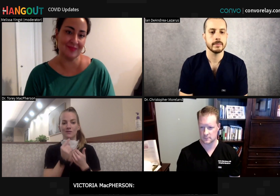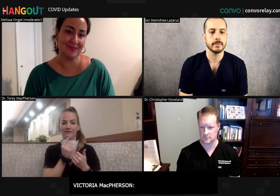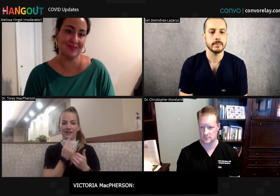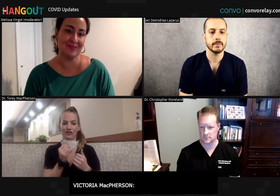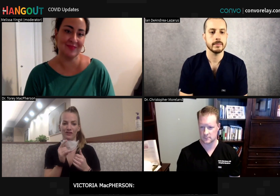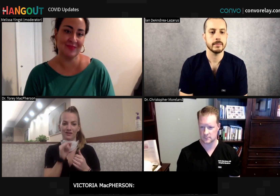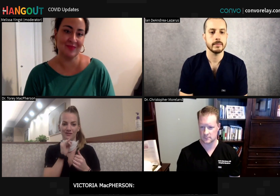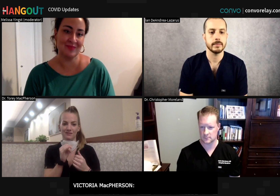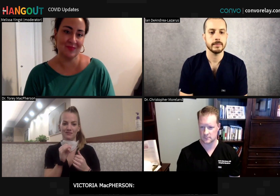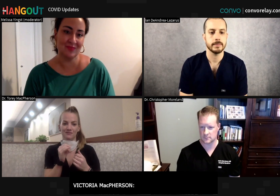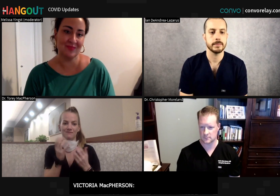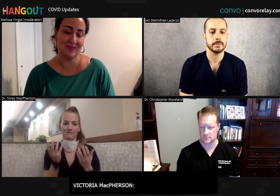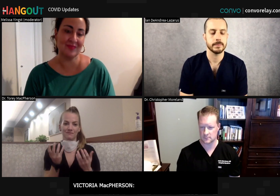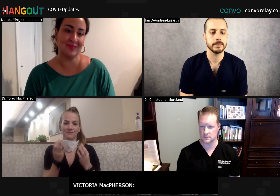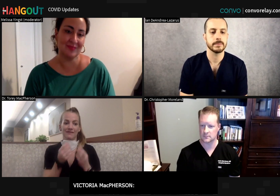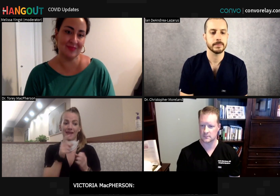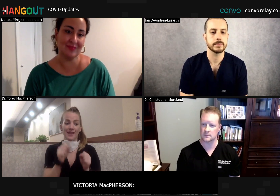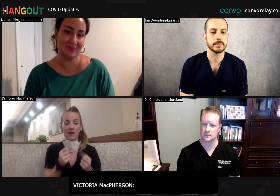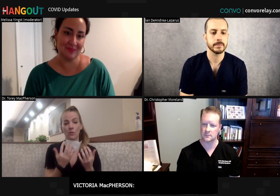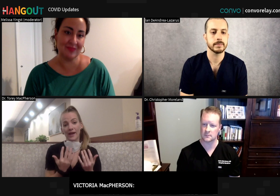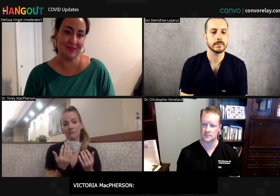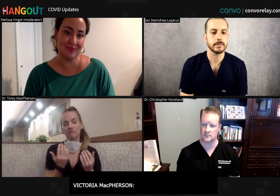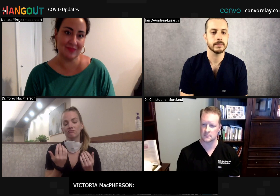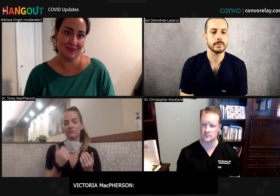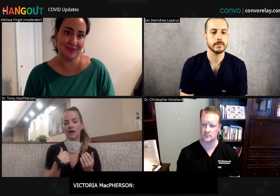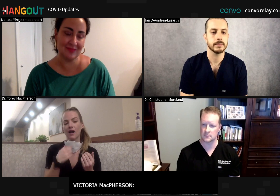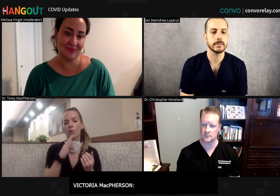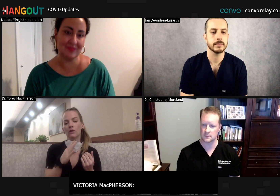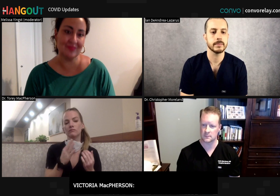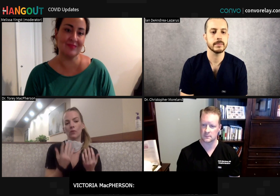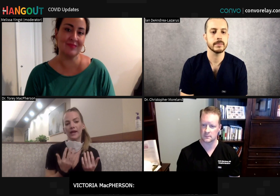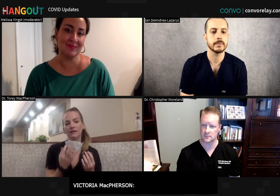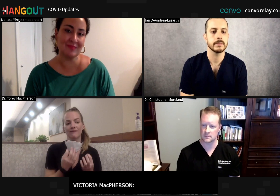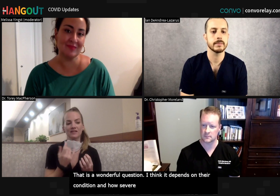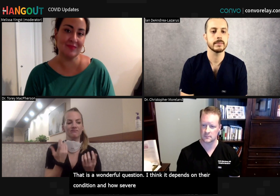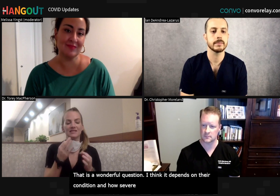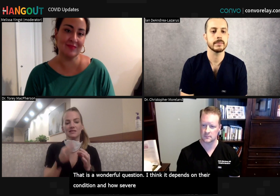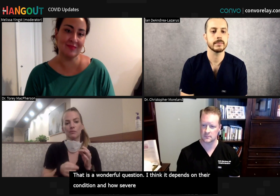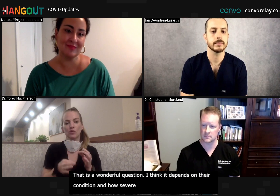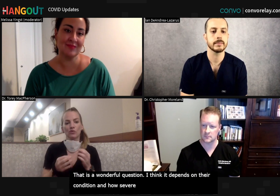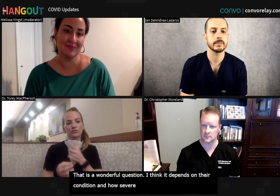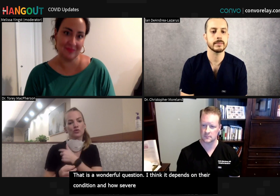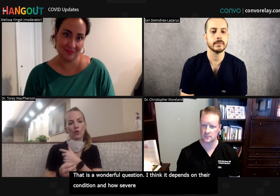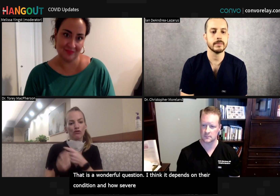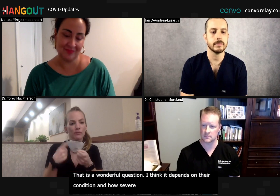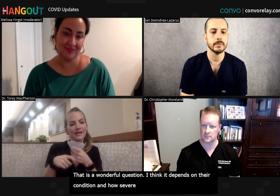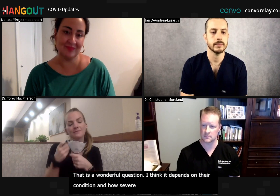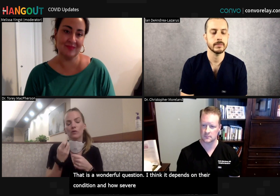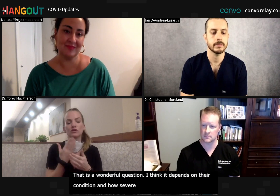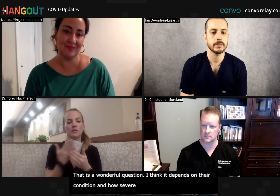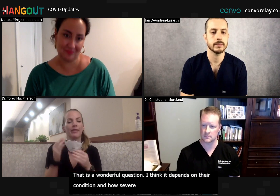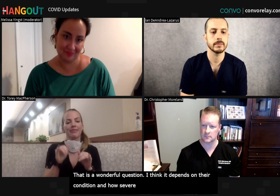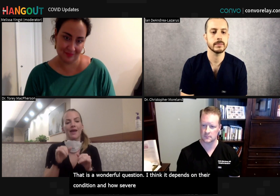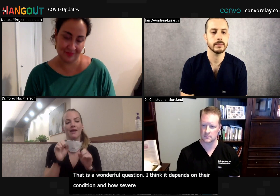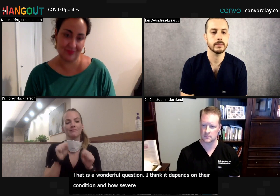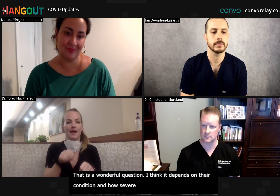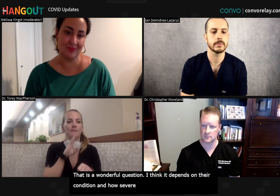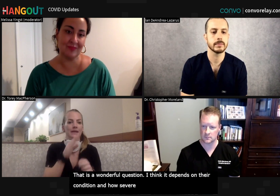their condition and how severe their condition is. If it's something that maybe they could wait for, I would wait. If it's